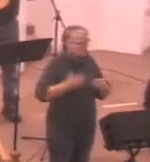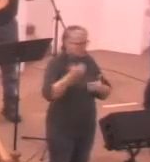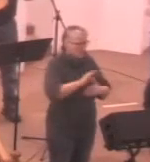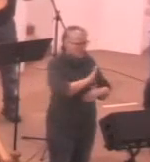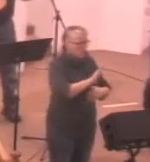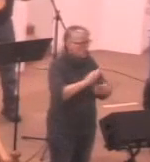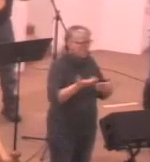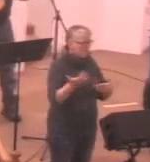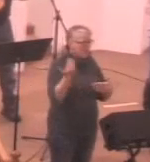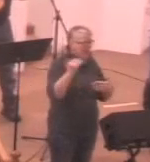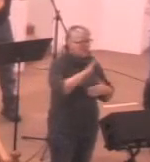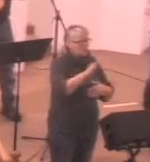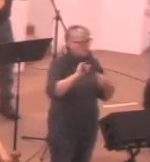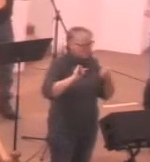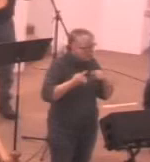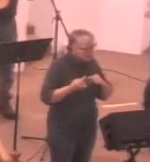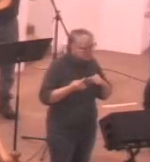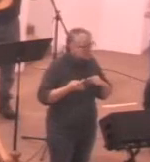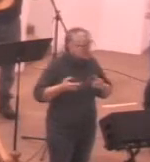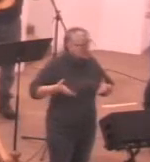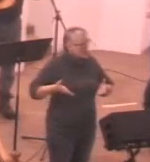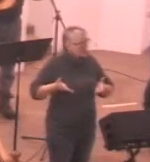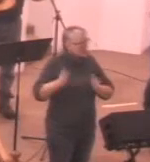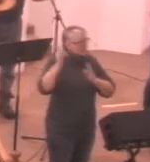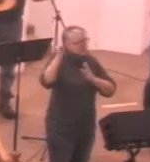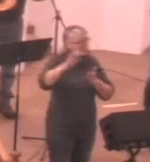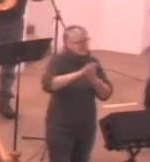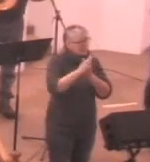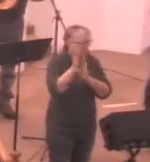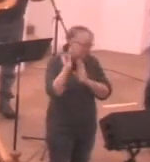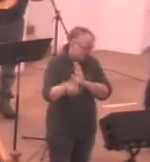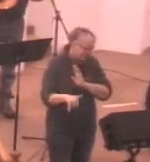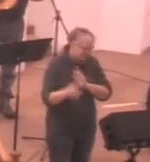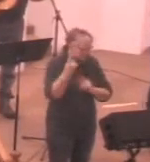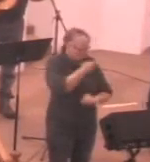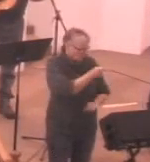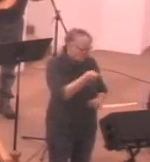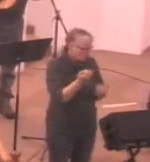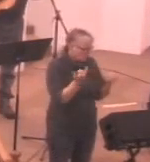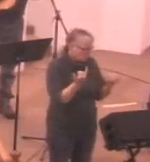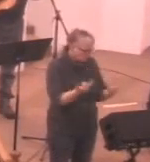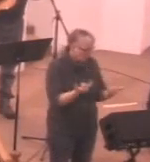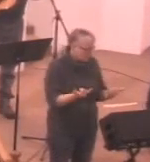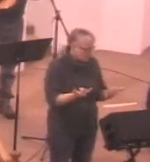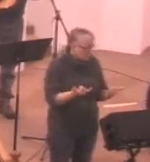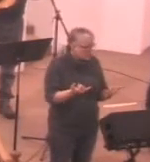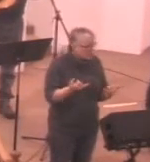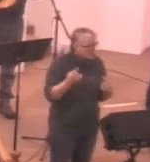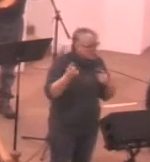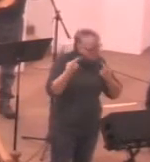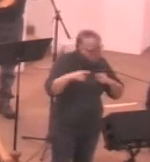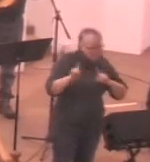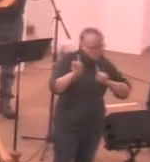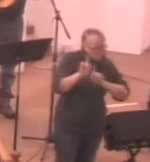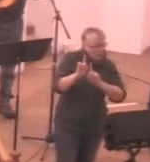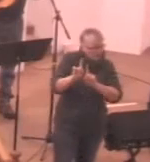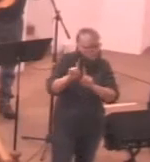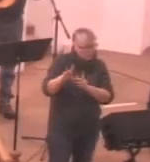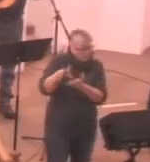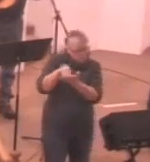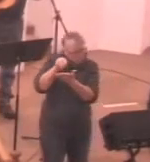be that God tonight. As you follow Him, you learn more. Amen. of his great faithful love, all